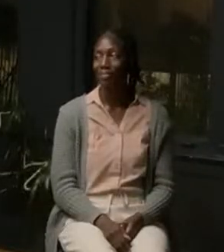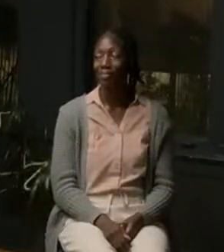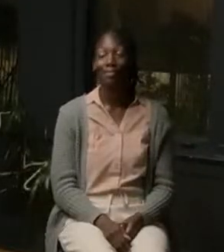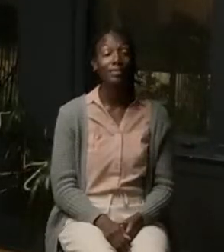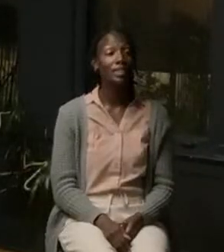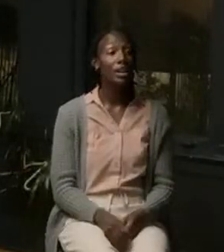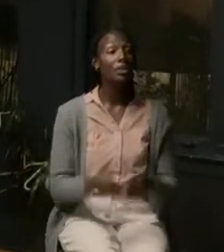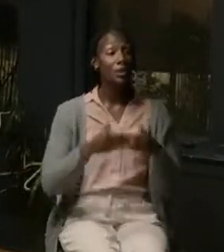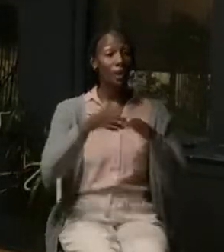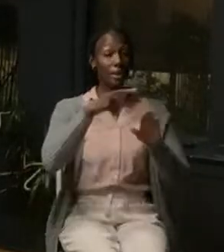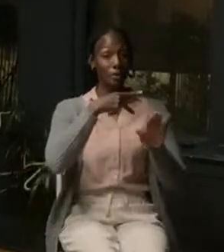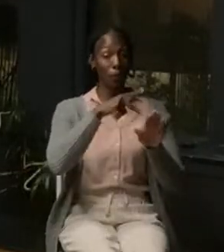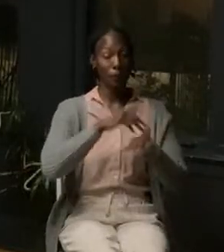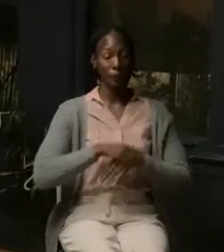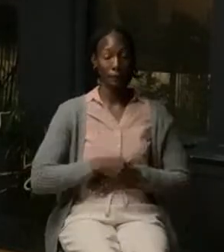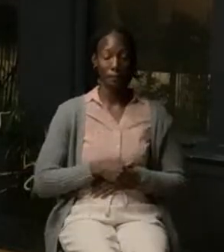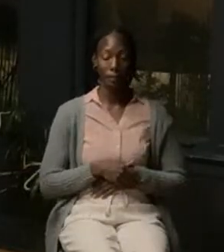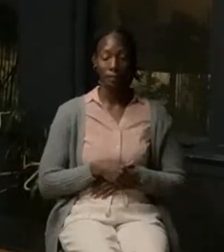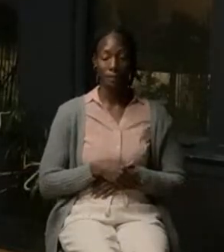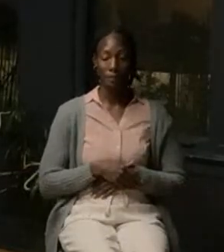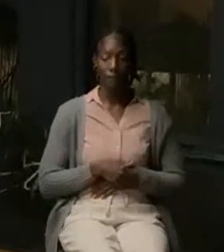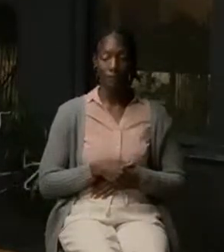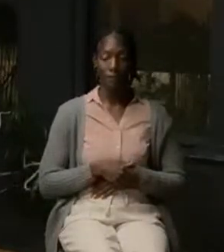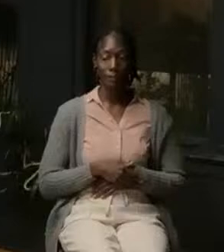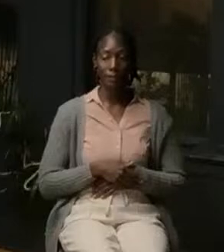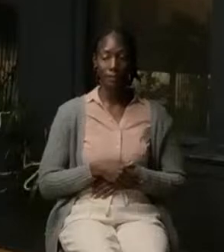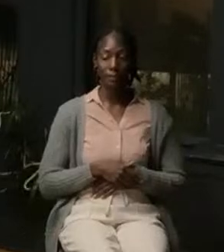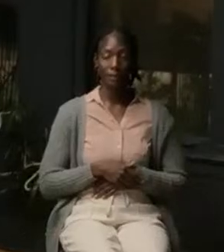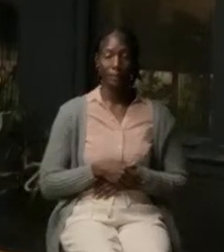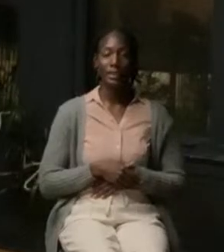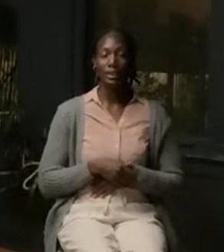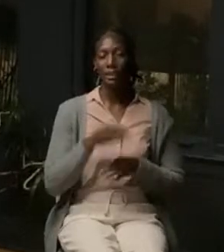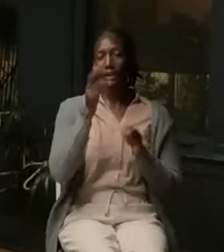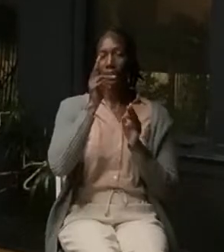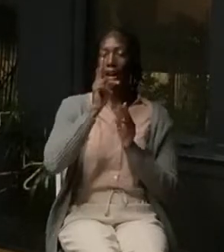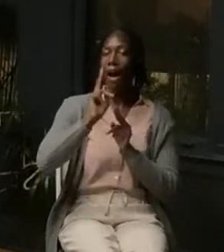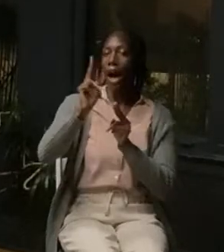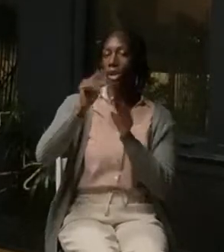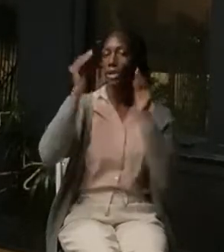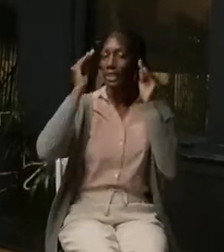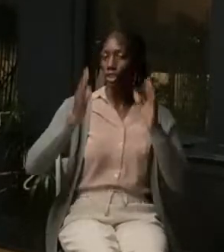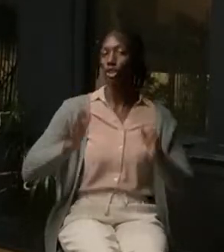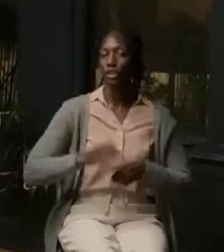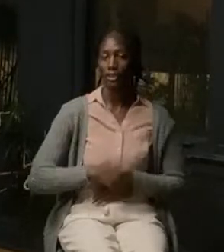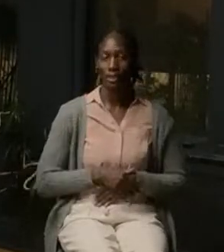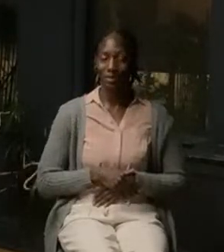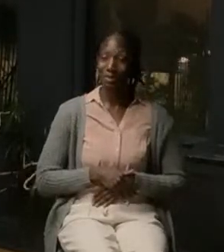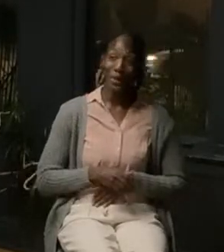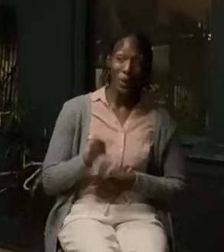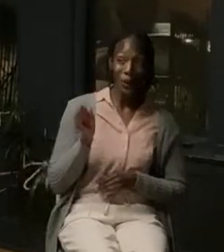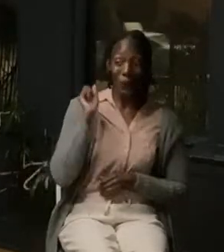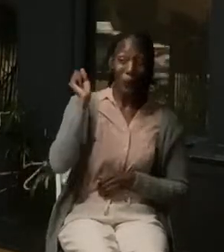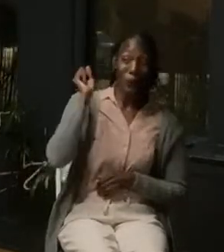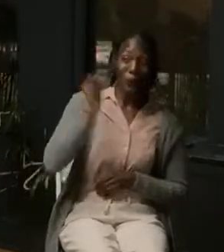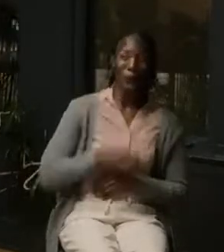This is a piece dedicated to teachers. Woo!